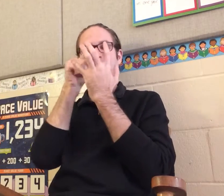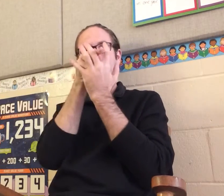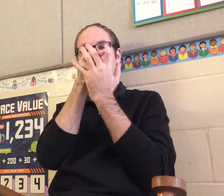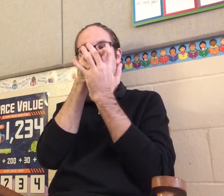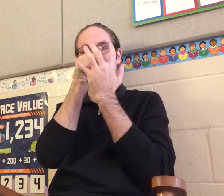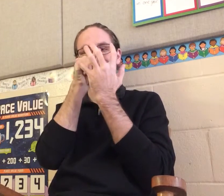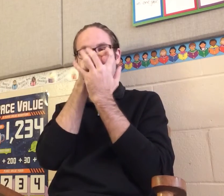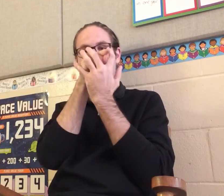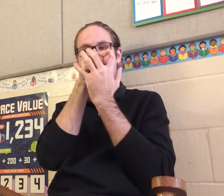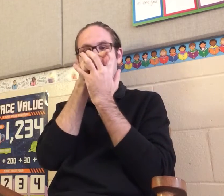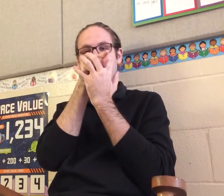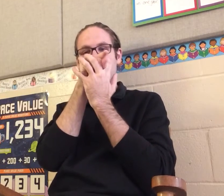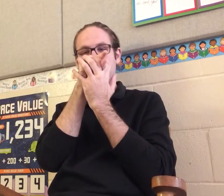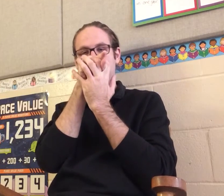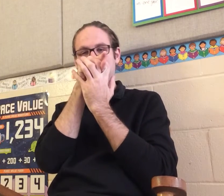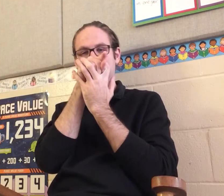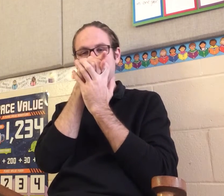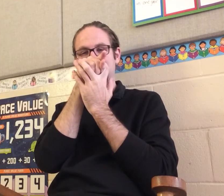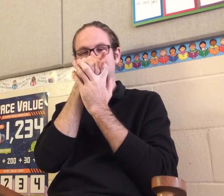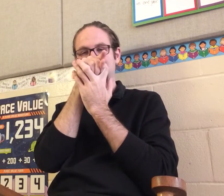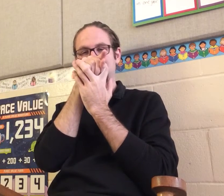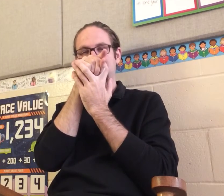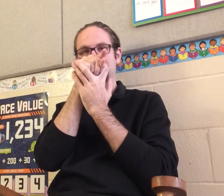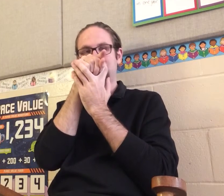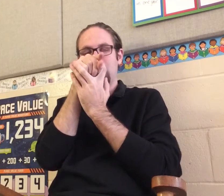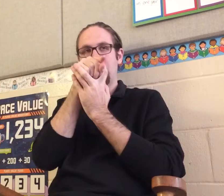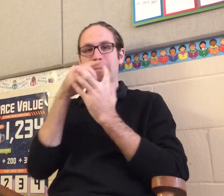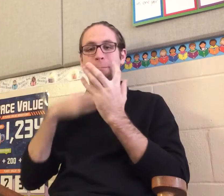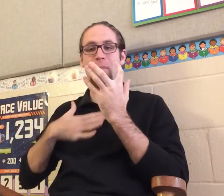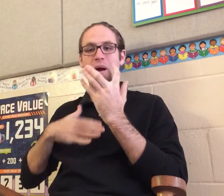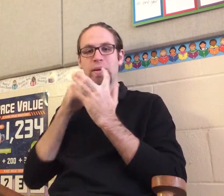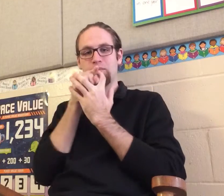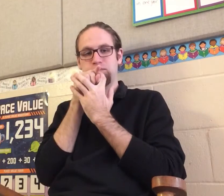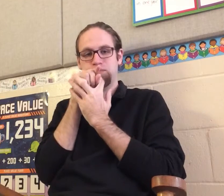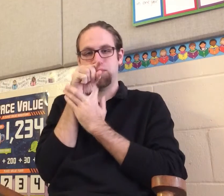It pushes against the sides of the egg with its body to break open the shell.